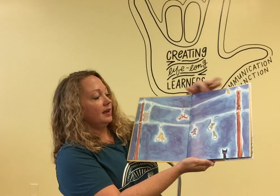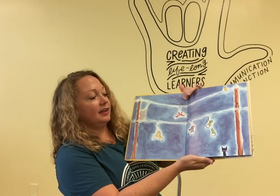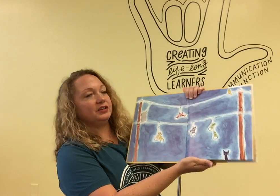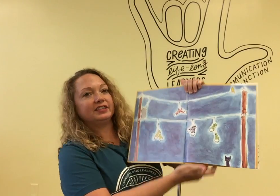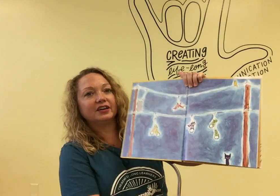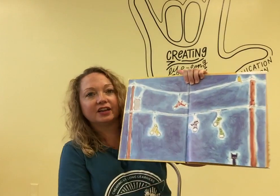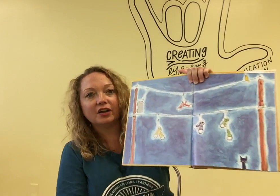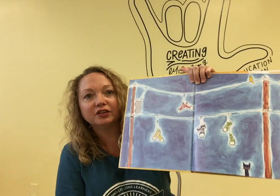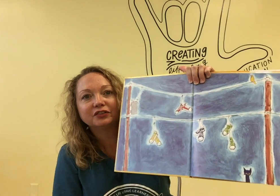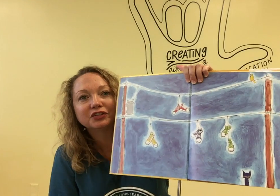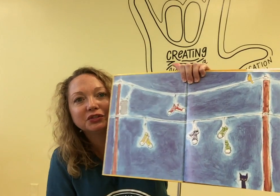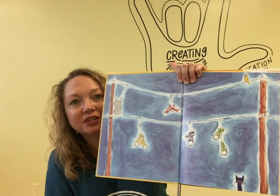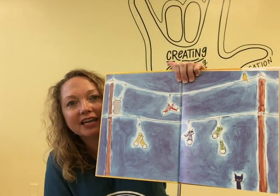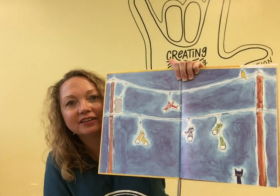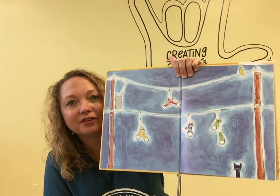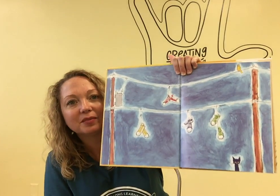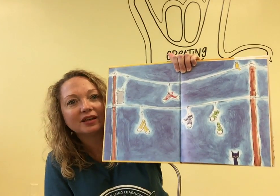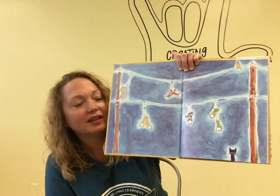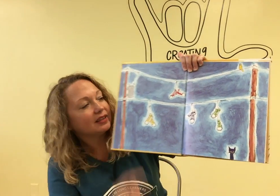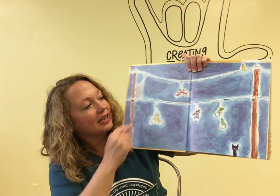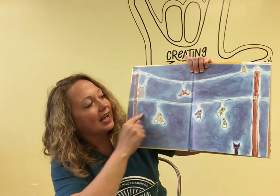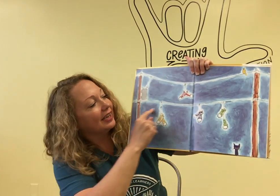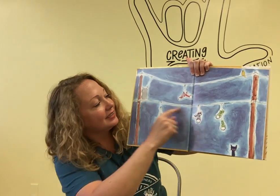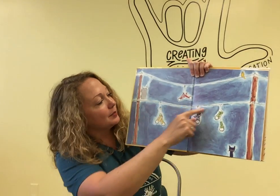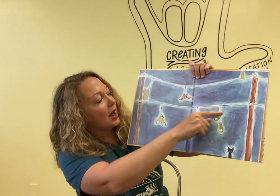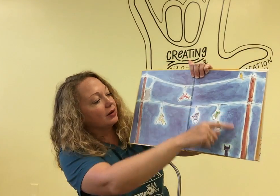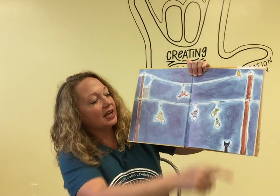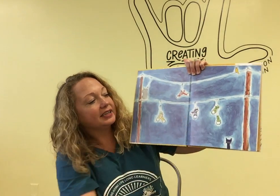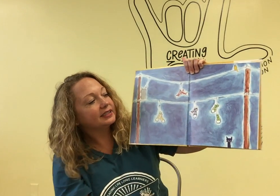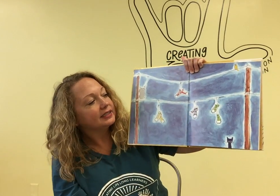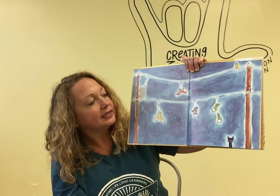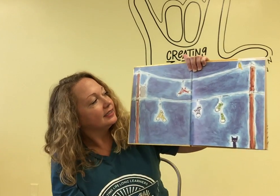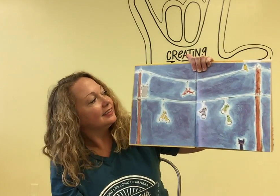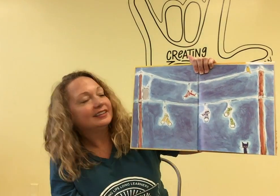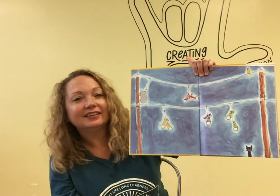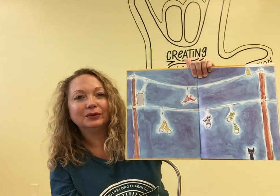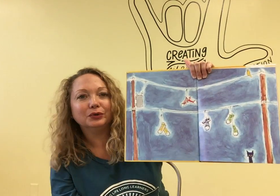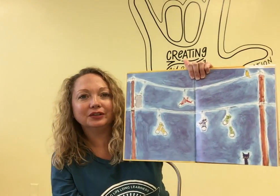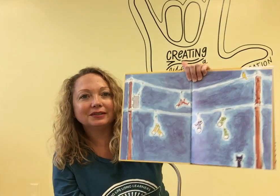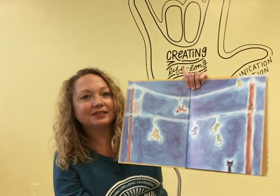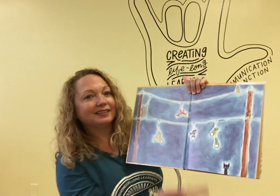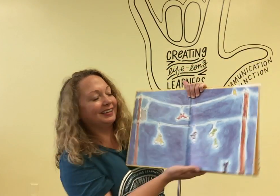And you see all the colorful shoes hanging from the lines, the power lines? Oh goodness.